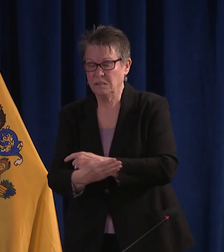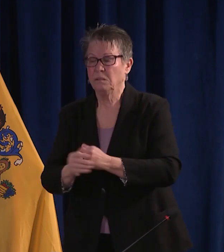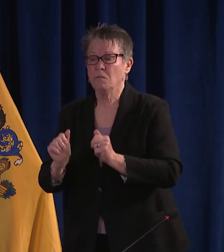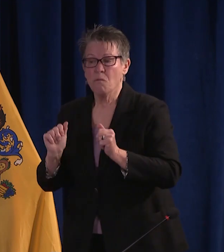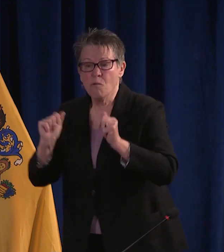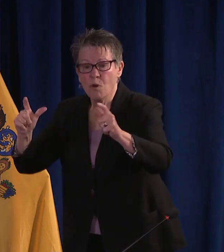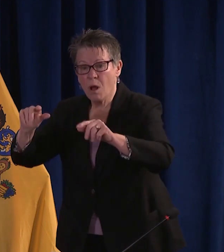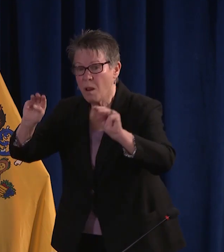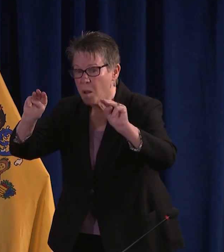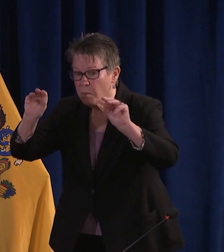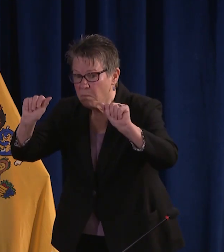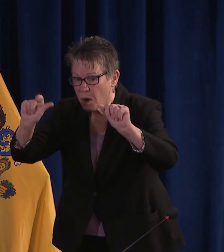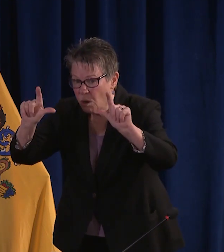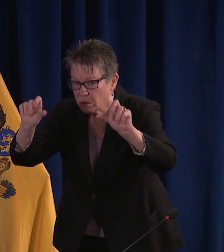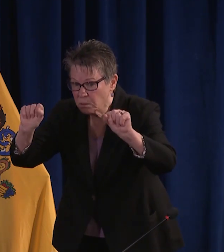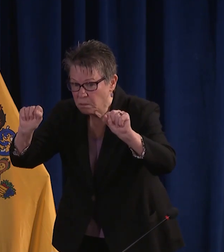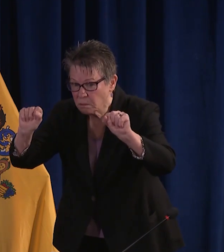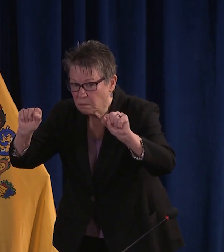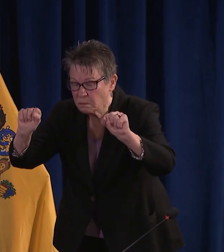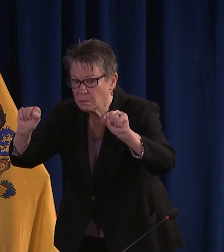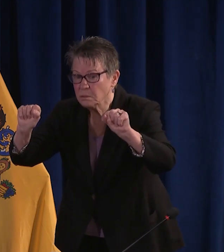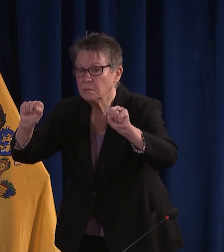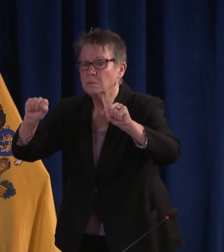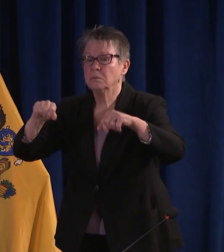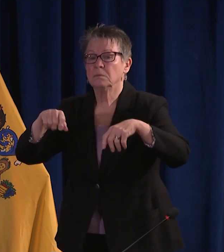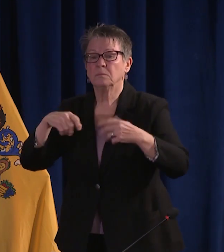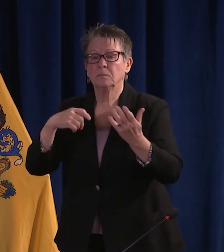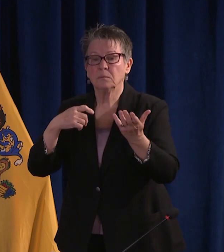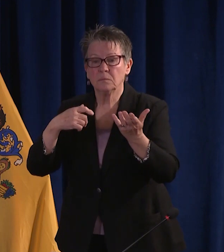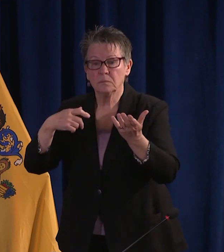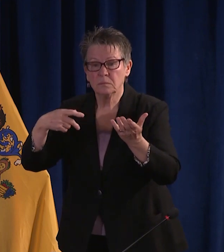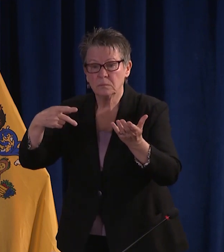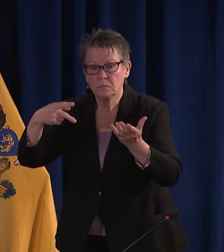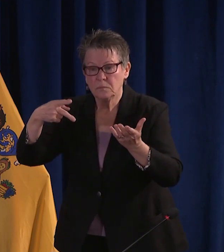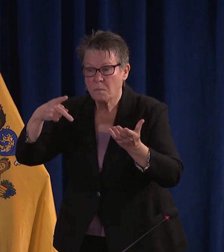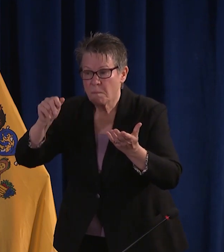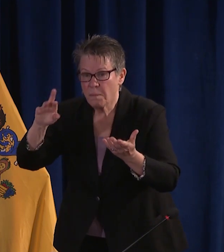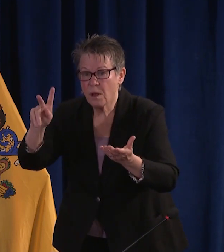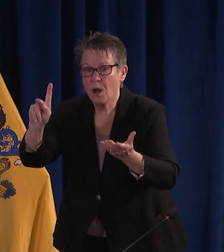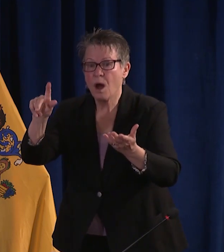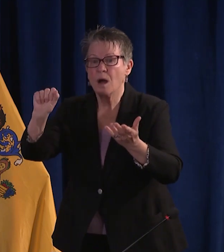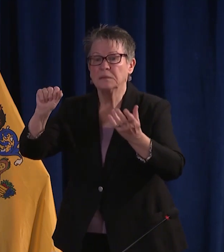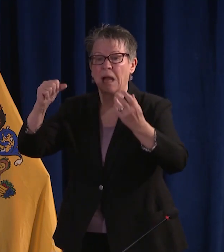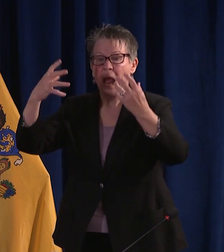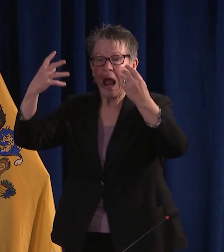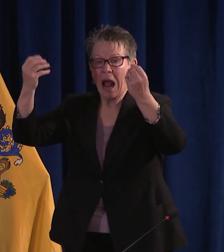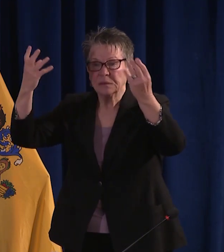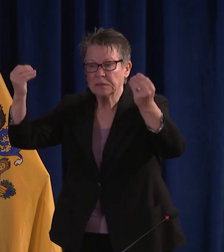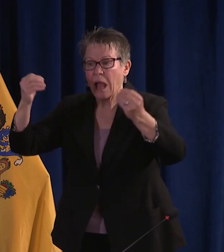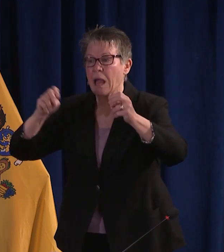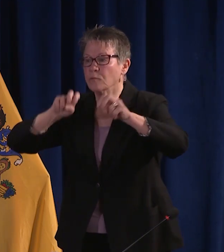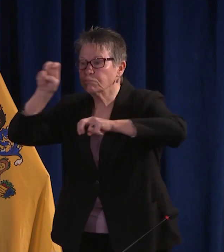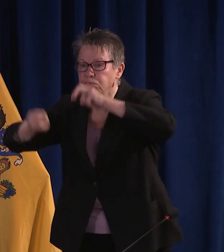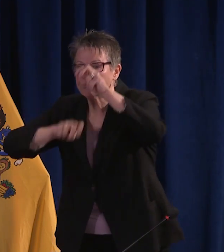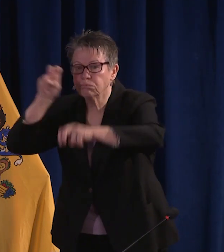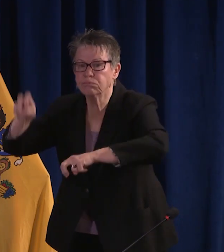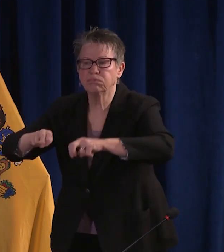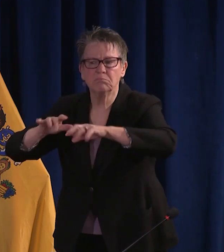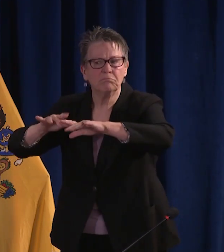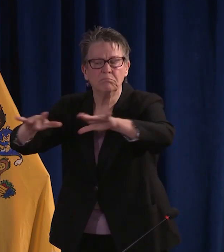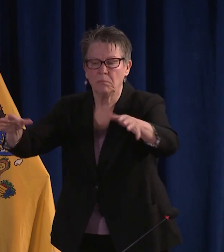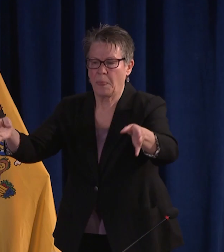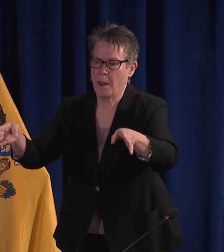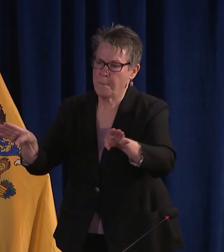ends. Restaurants which are located within these indoor malls and which also have their own